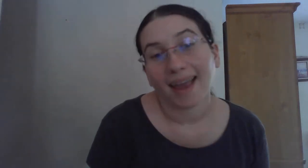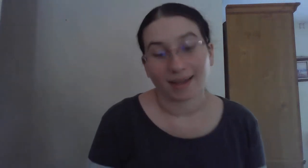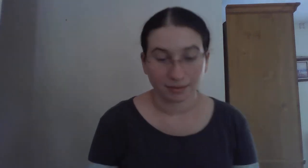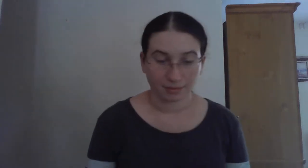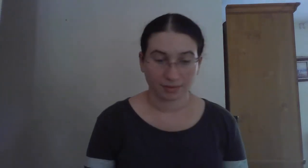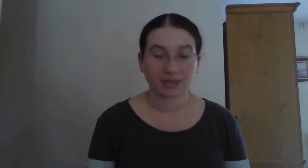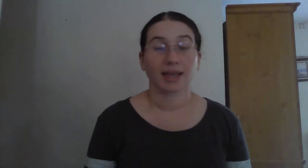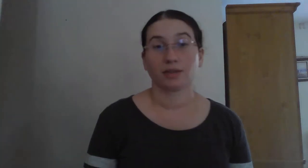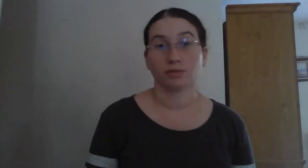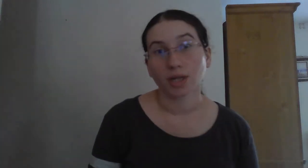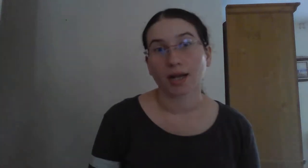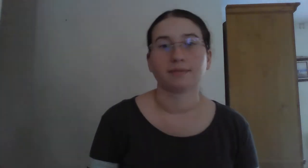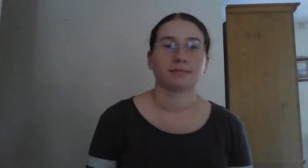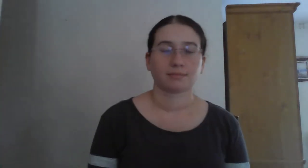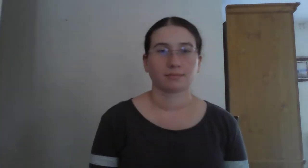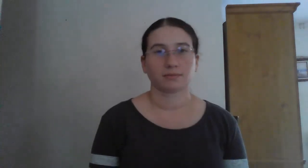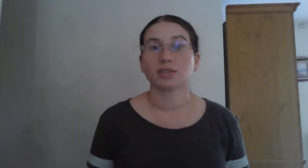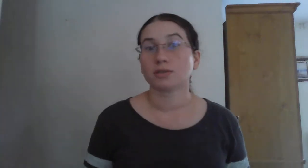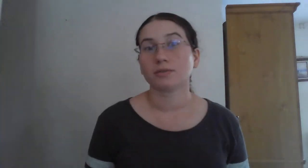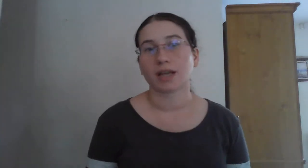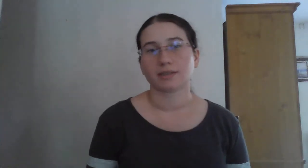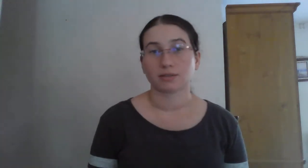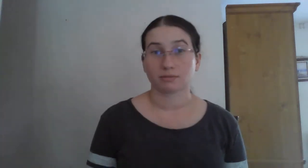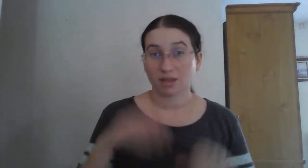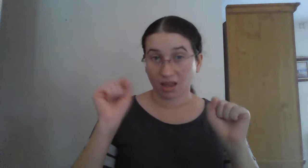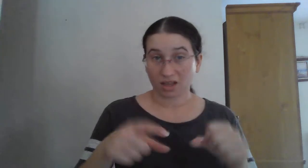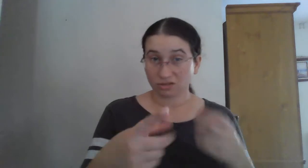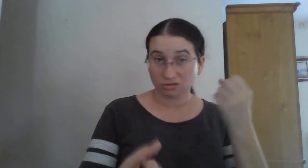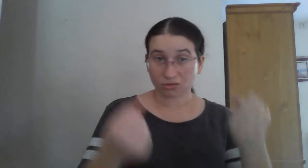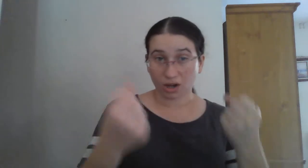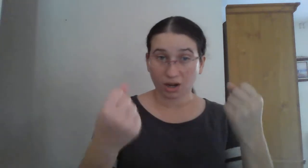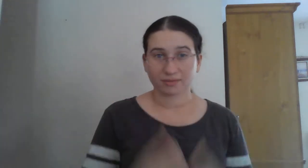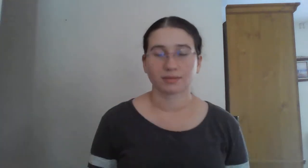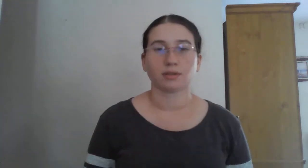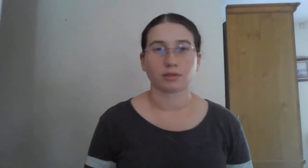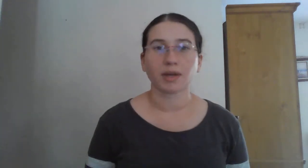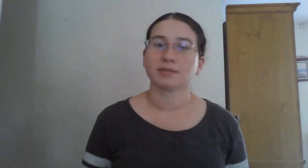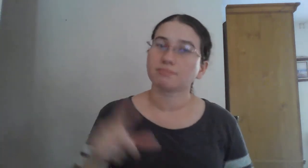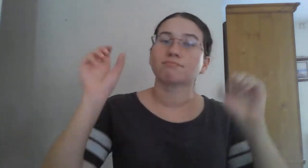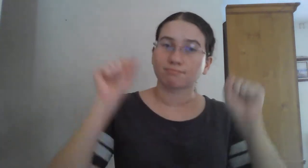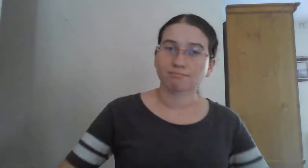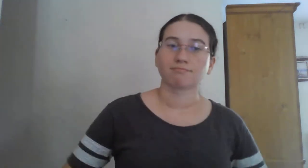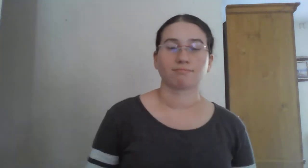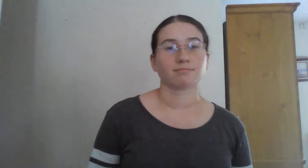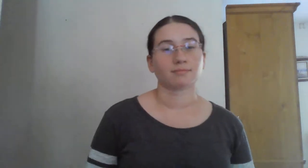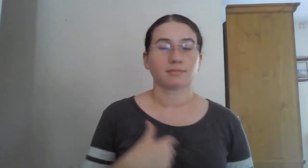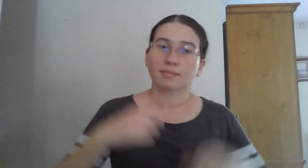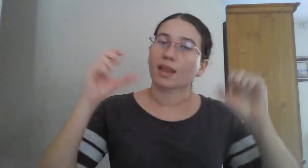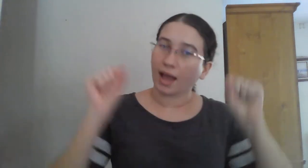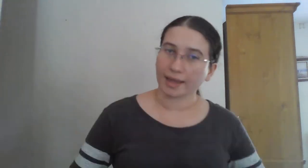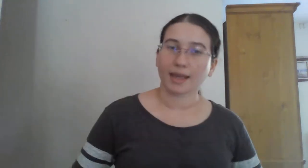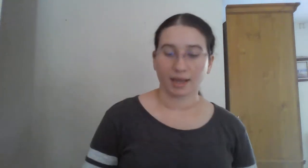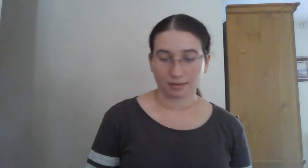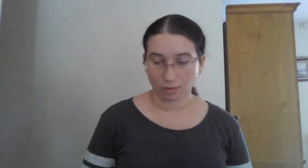can, right? Can you drive? Right? So someone asks you. Your response. I can. Or